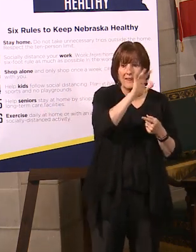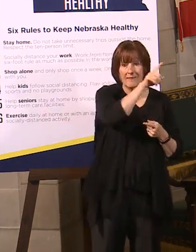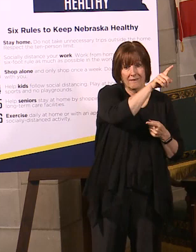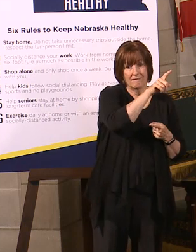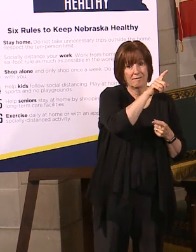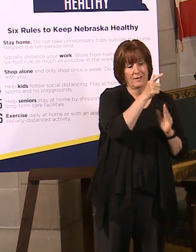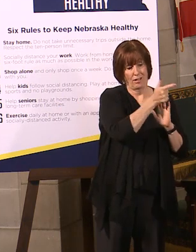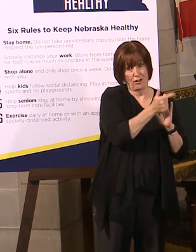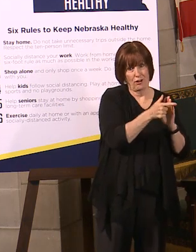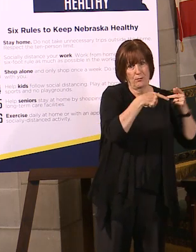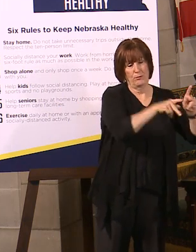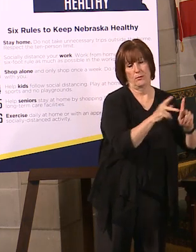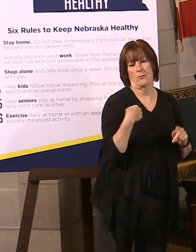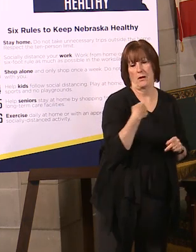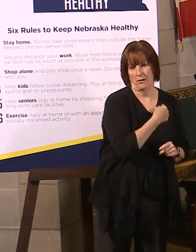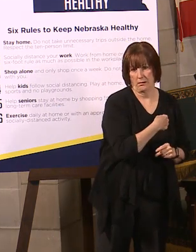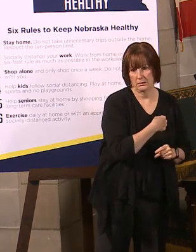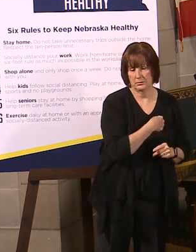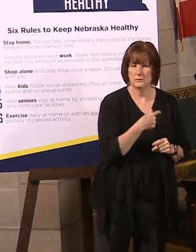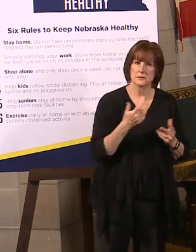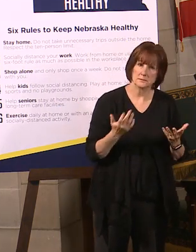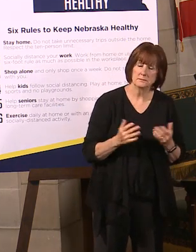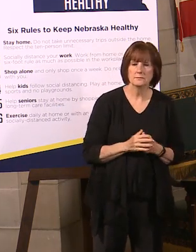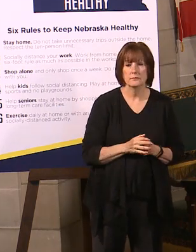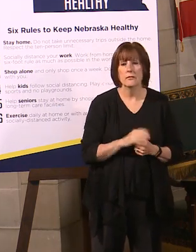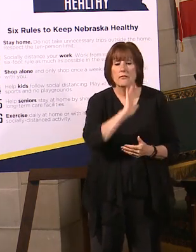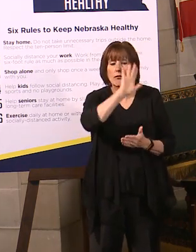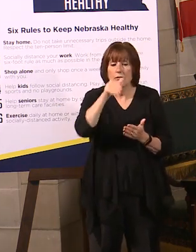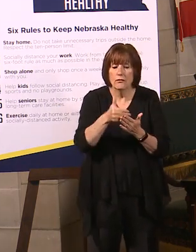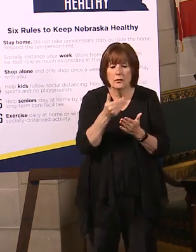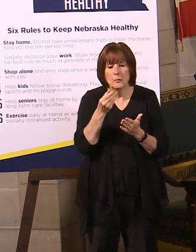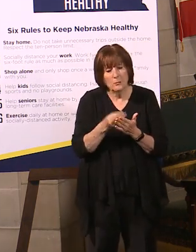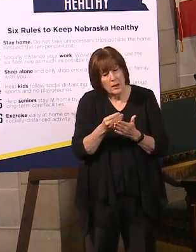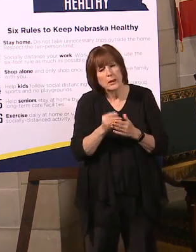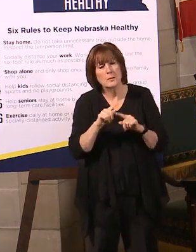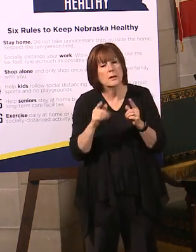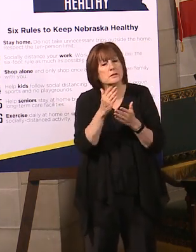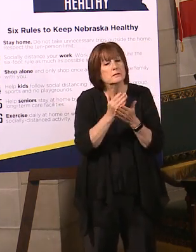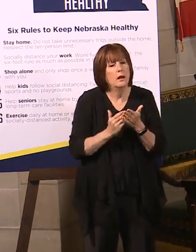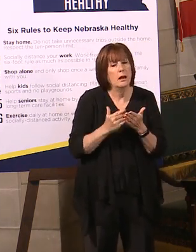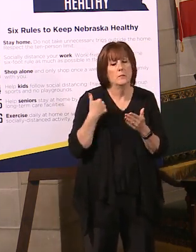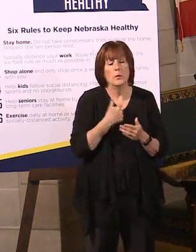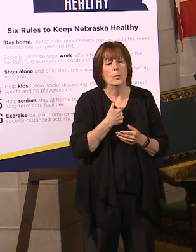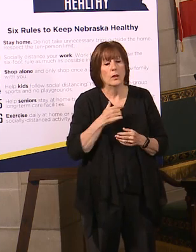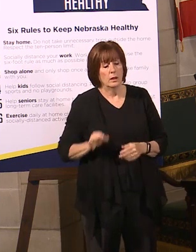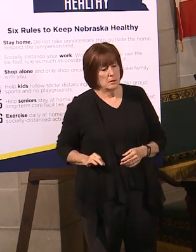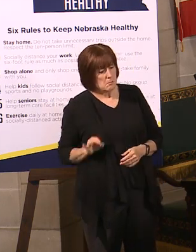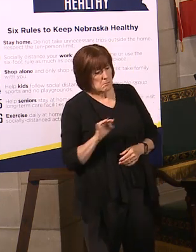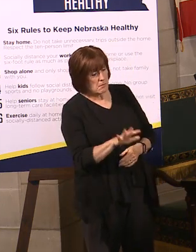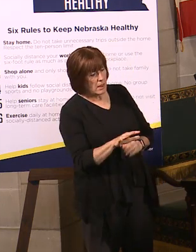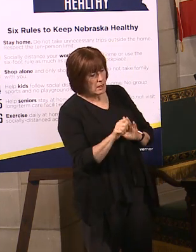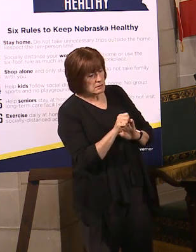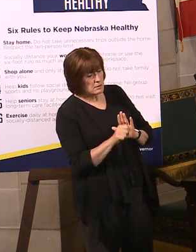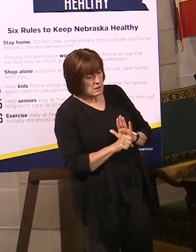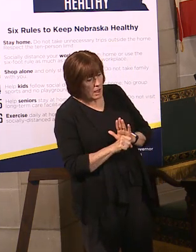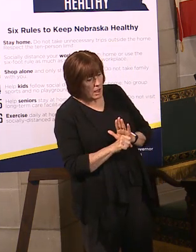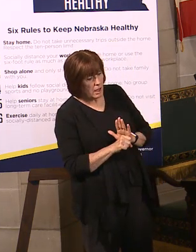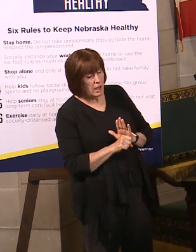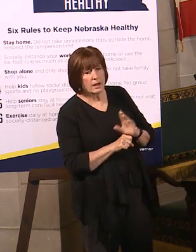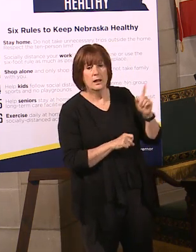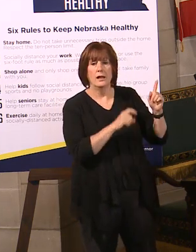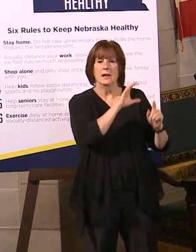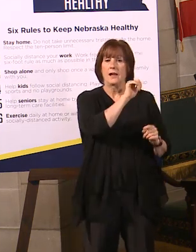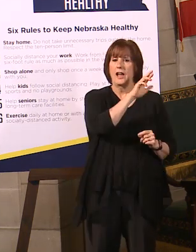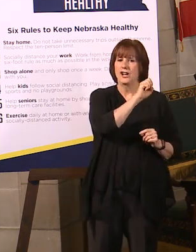Now, we expect that to be substantially all that money, but there may be some things that we paid for at the state level that is not going to be allowed for